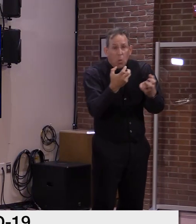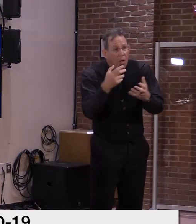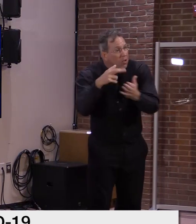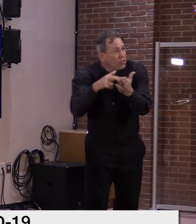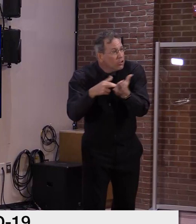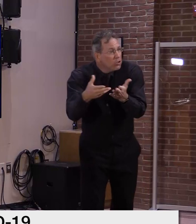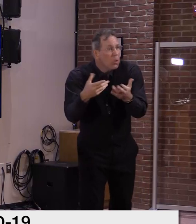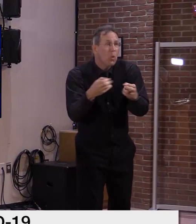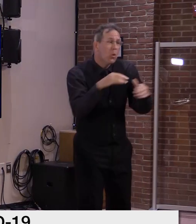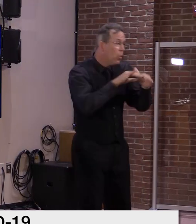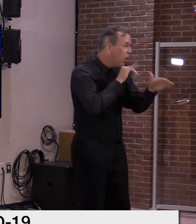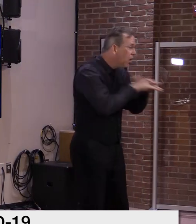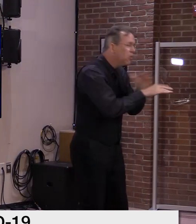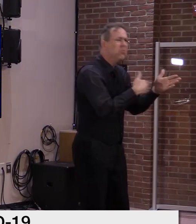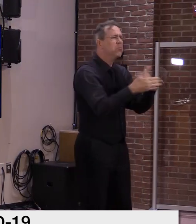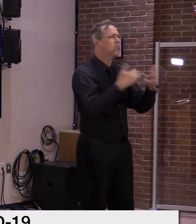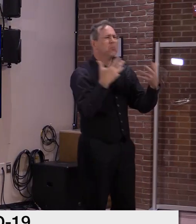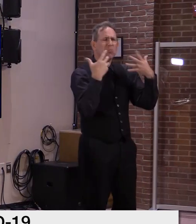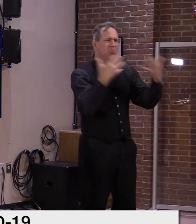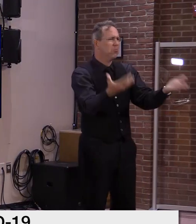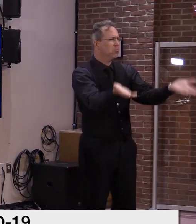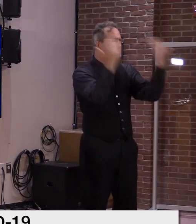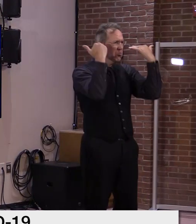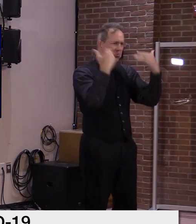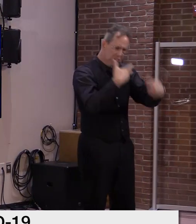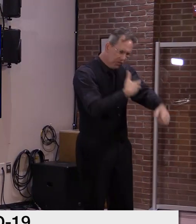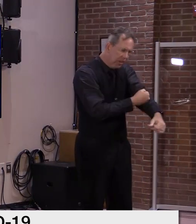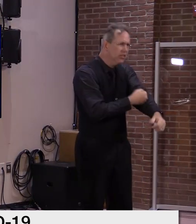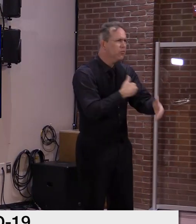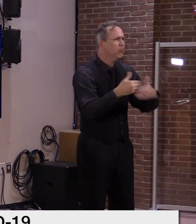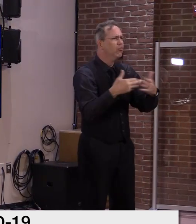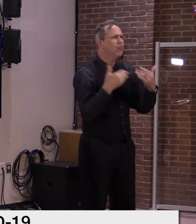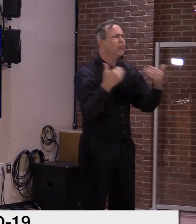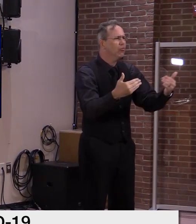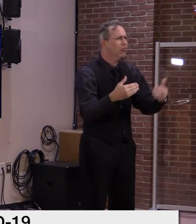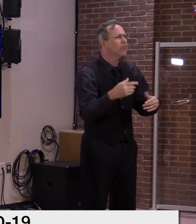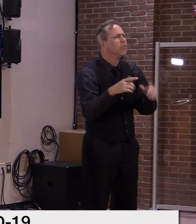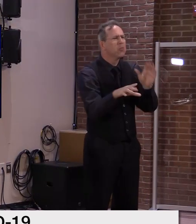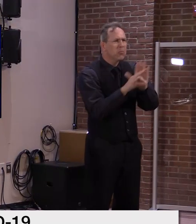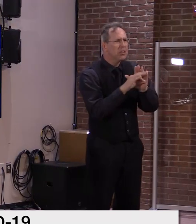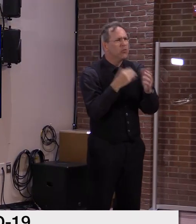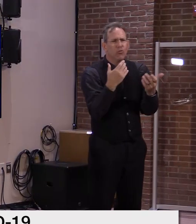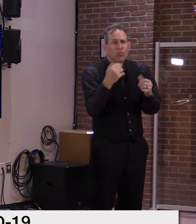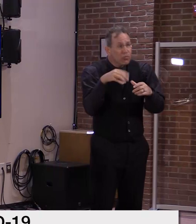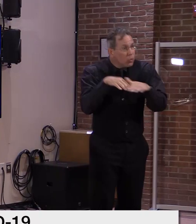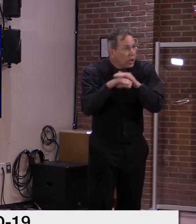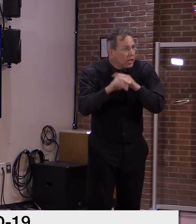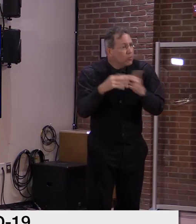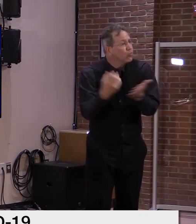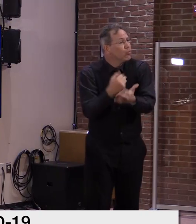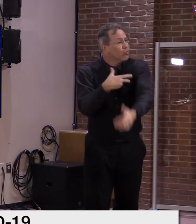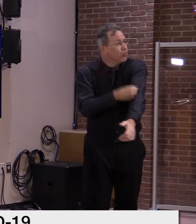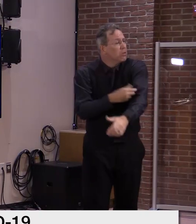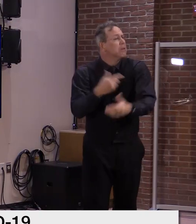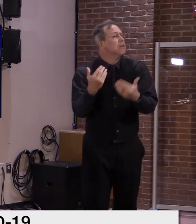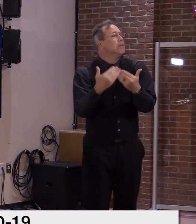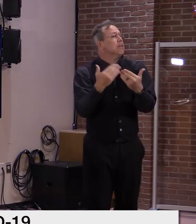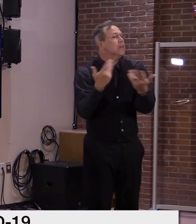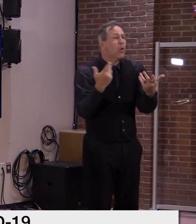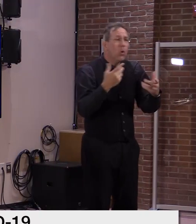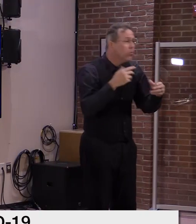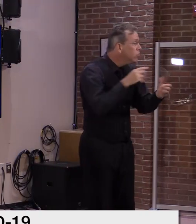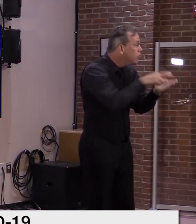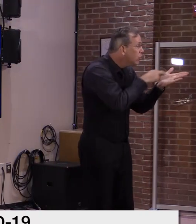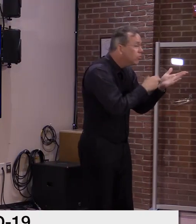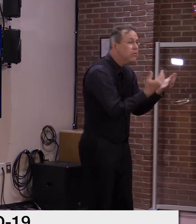only matters that you choose to get your shot. It's convenient, easy, free, and it saves